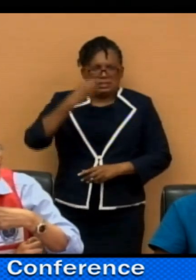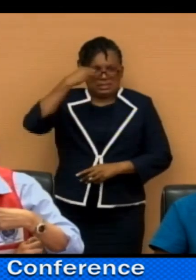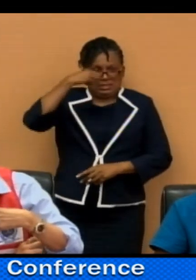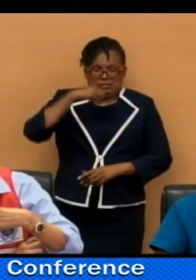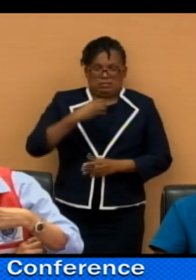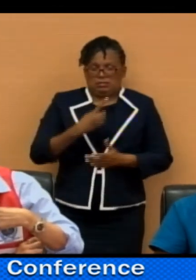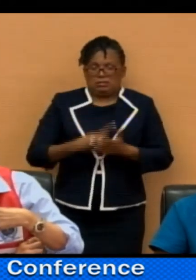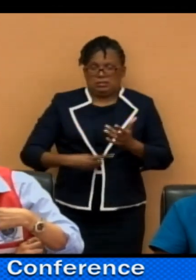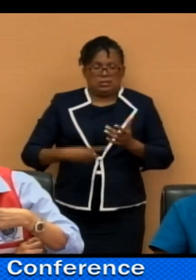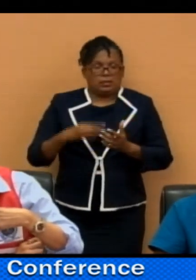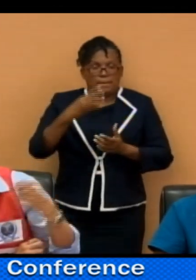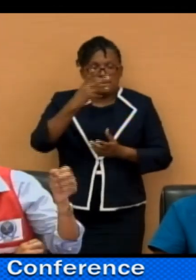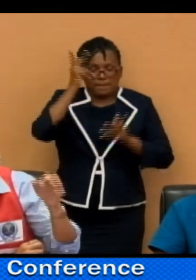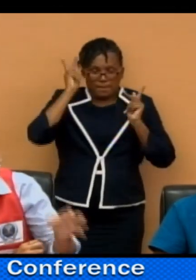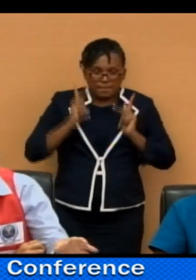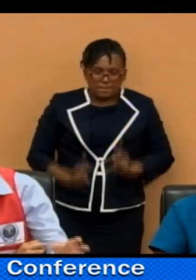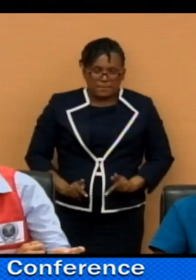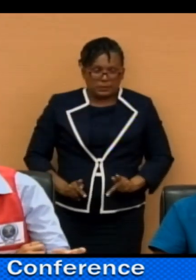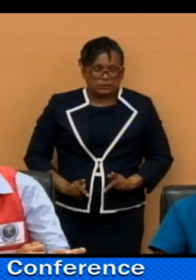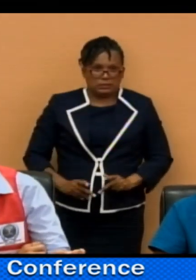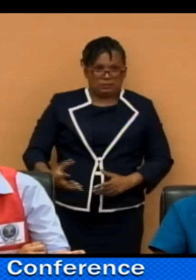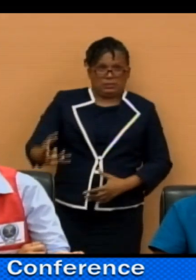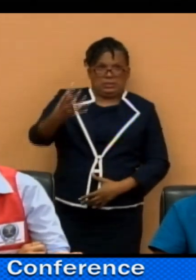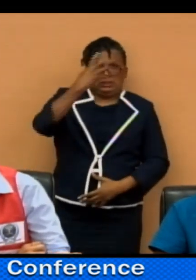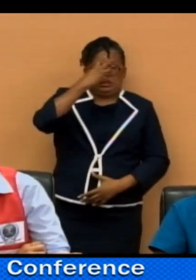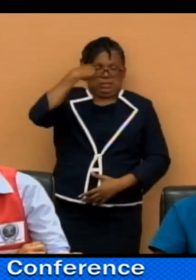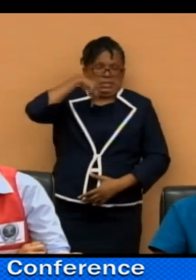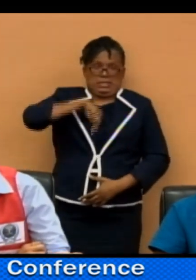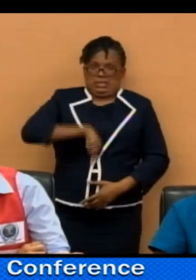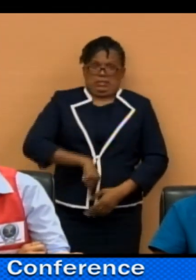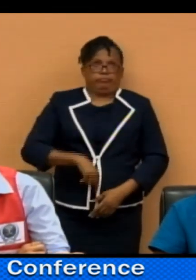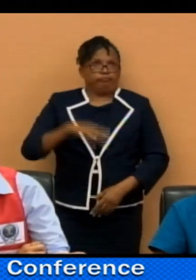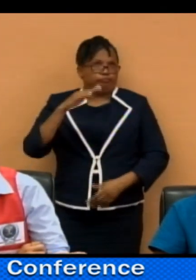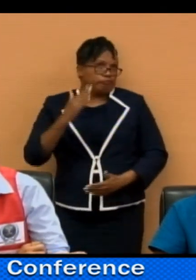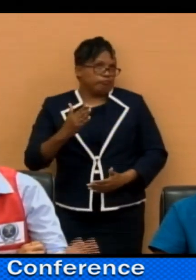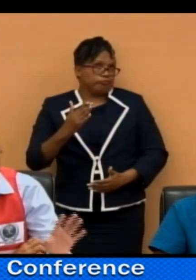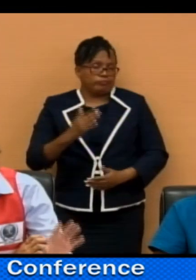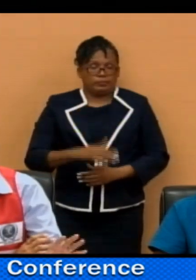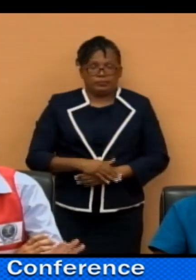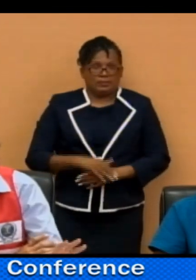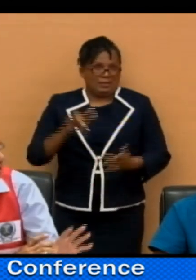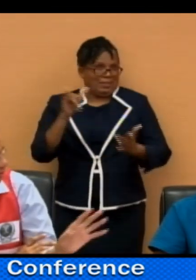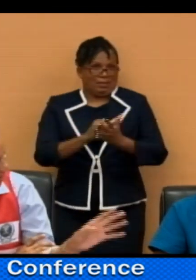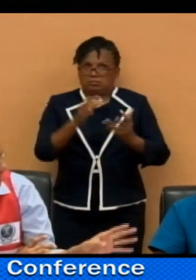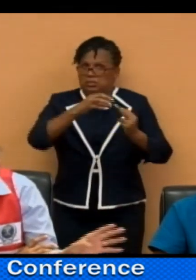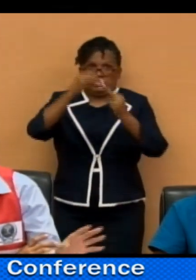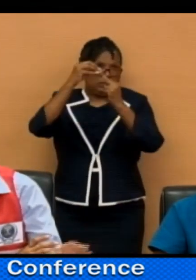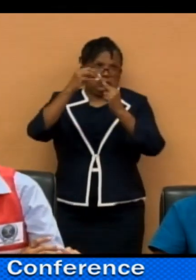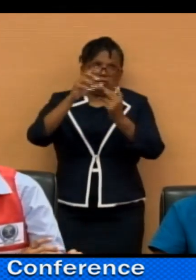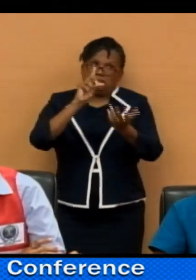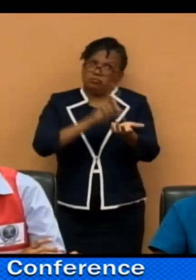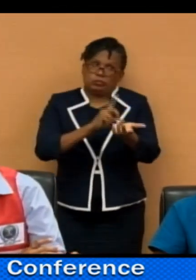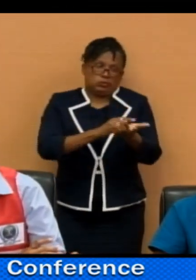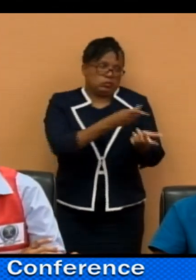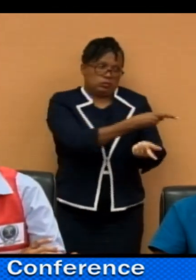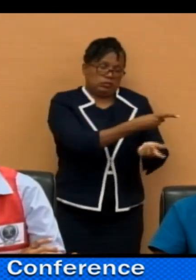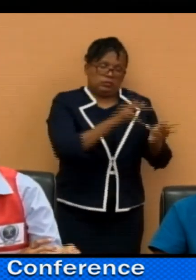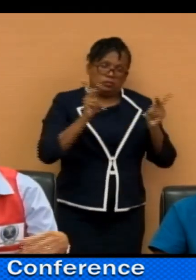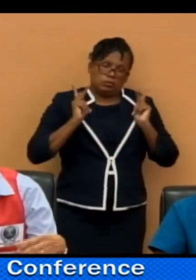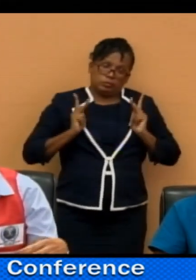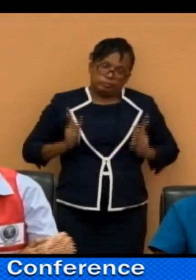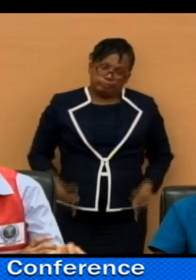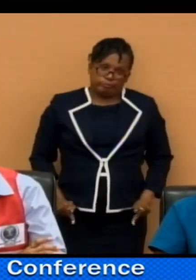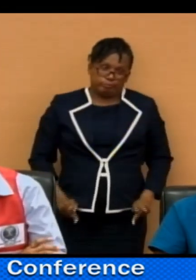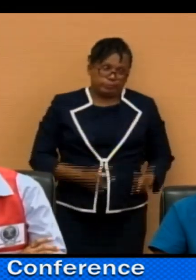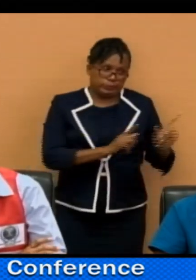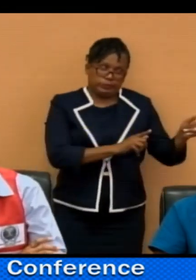intubated, and that's a specialty. So I am leaving that to the healthcare professionals.